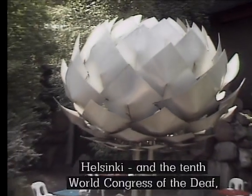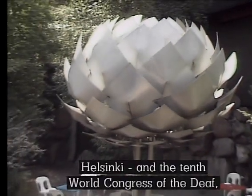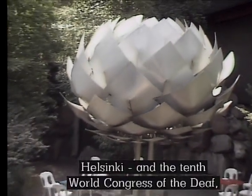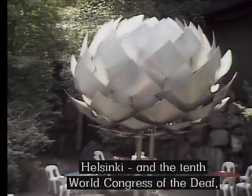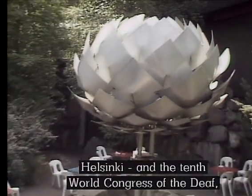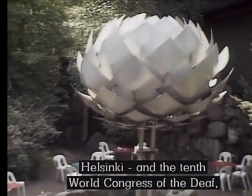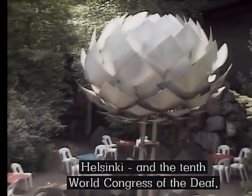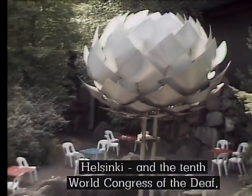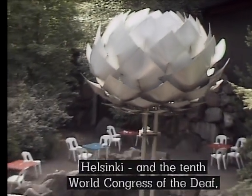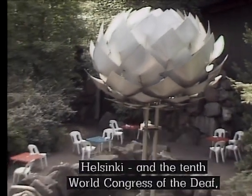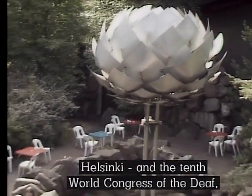Helsinki,